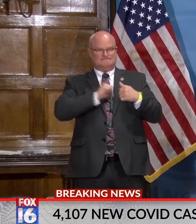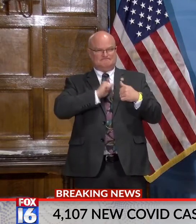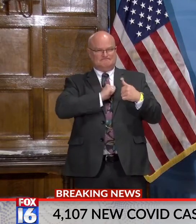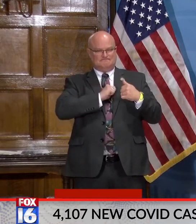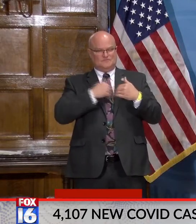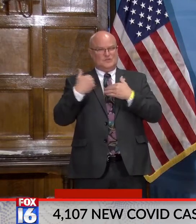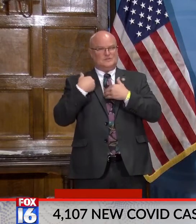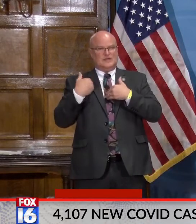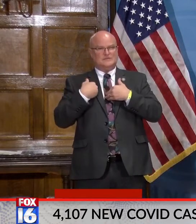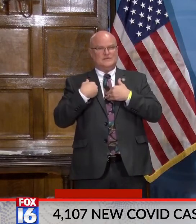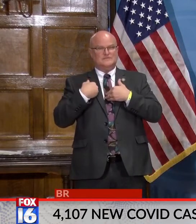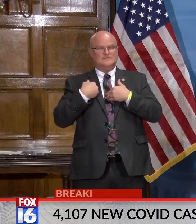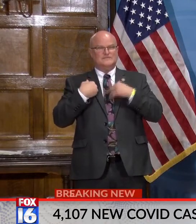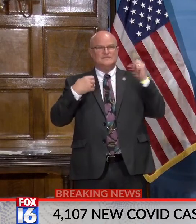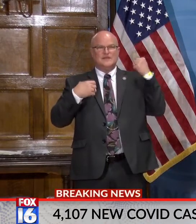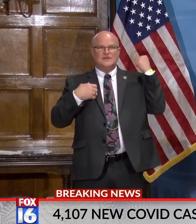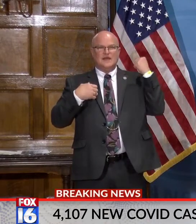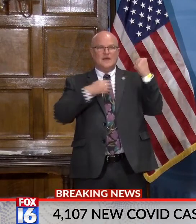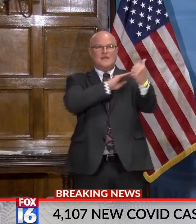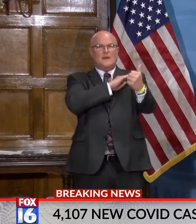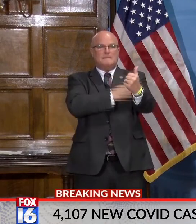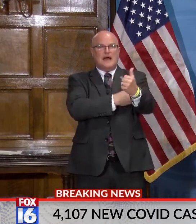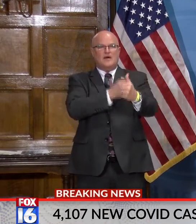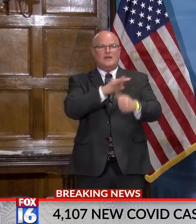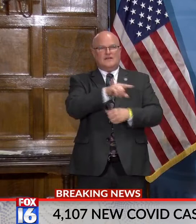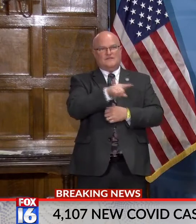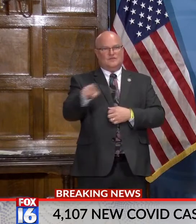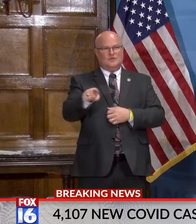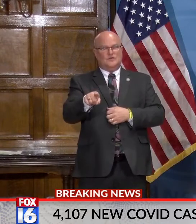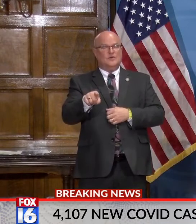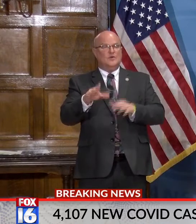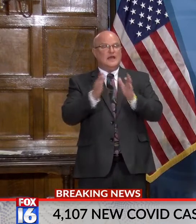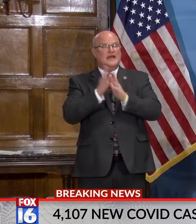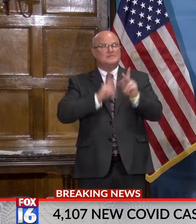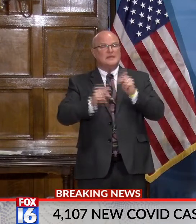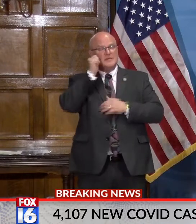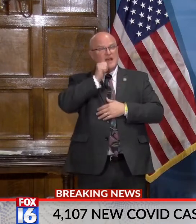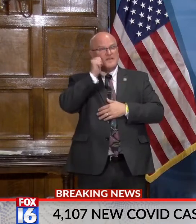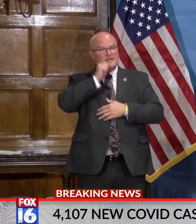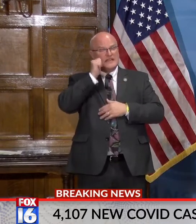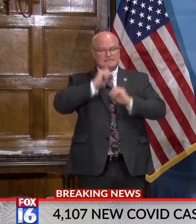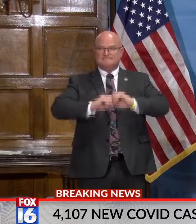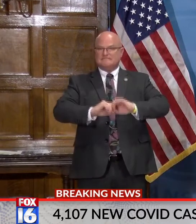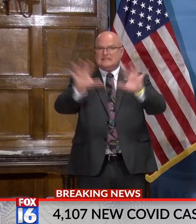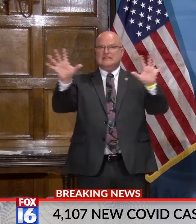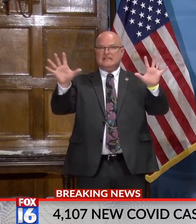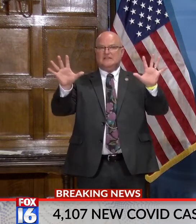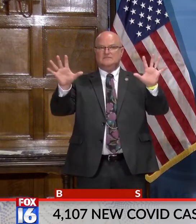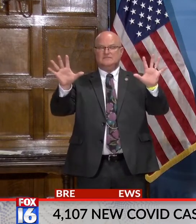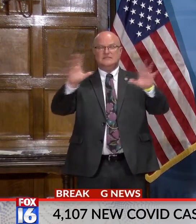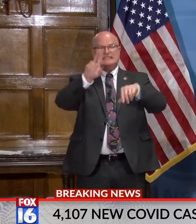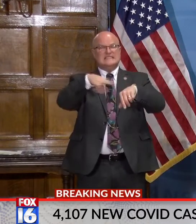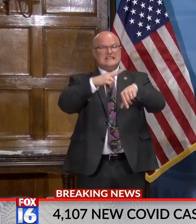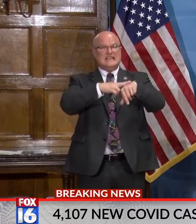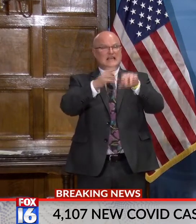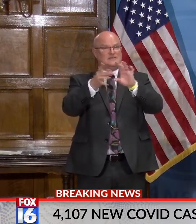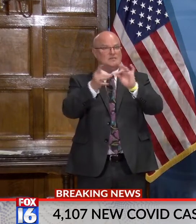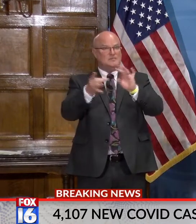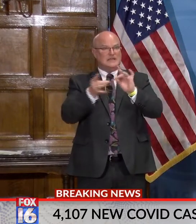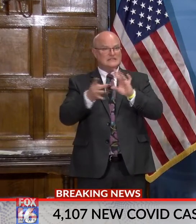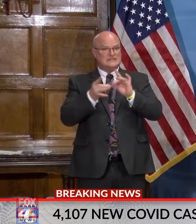me is the power of you, and that's what we ask people to do every day, a very clear message. It is a national message, it